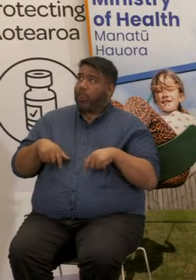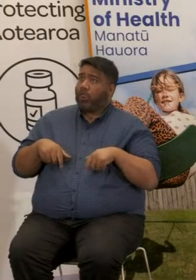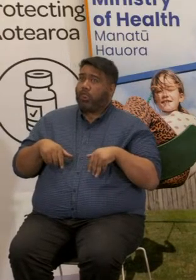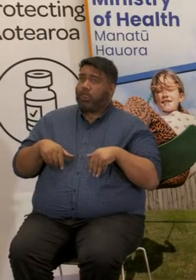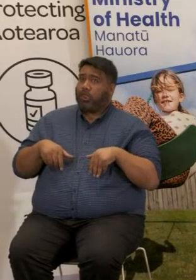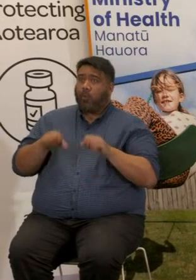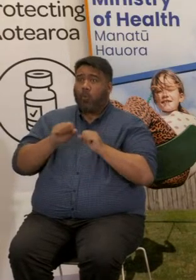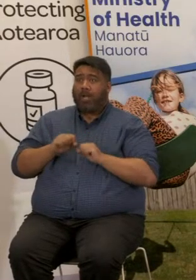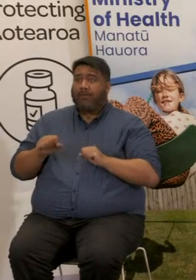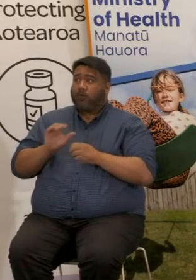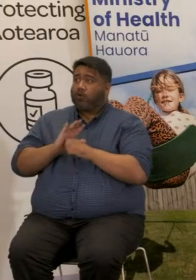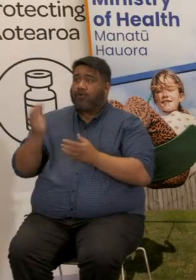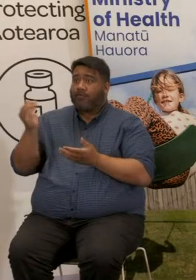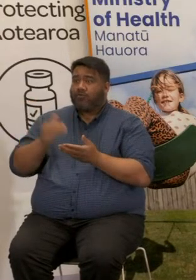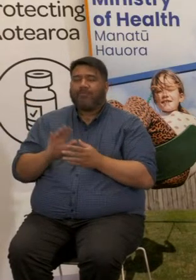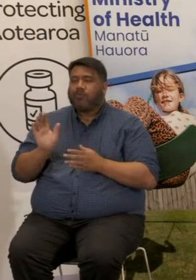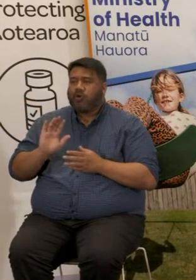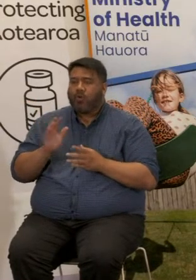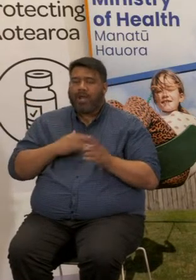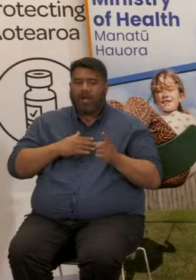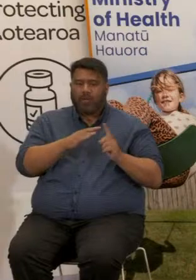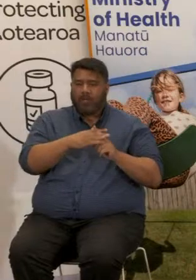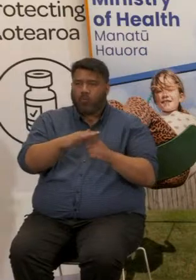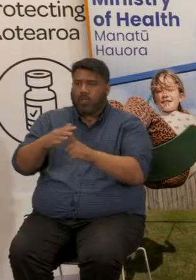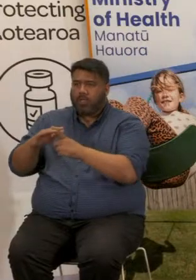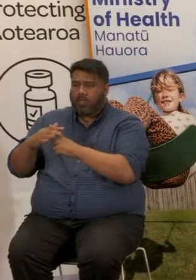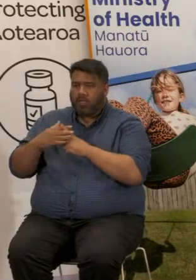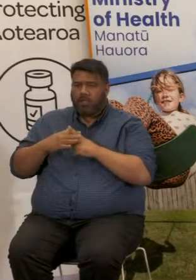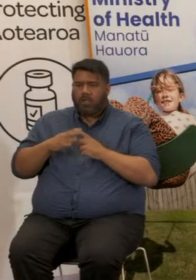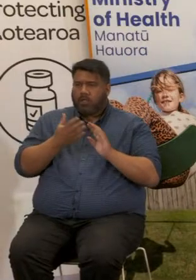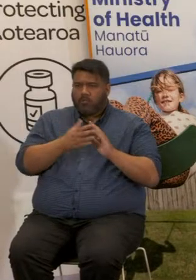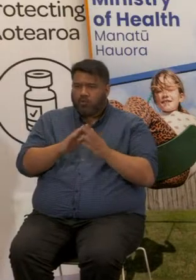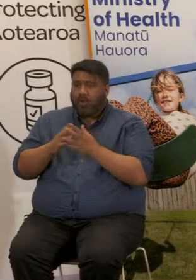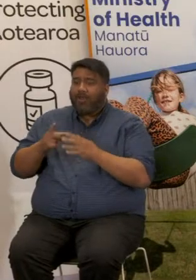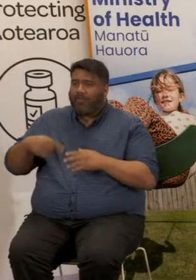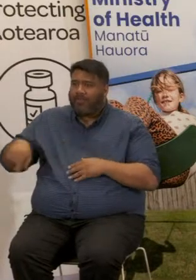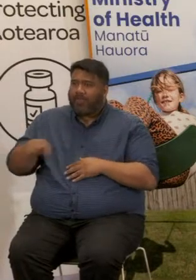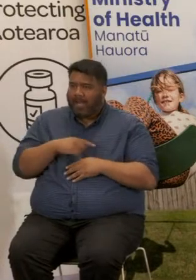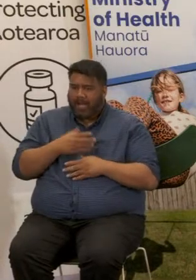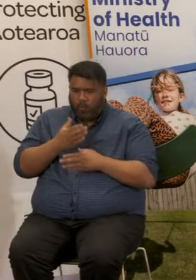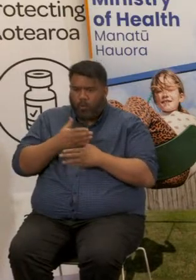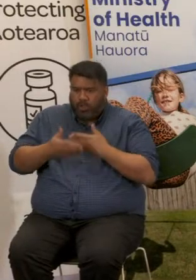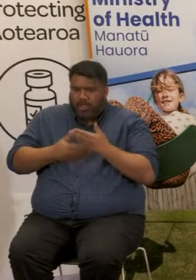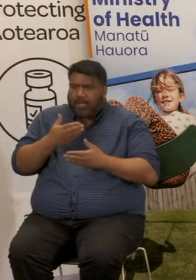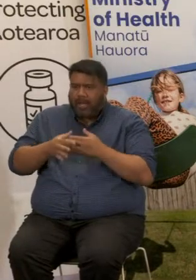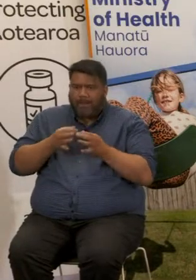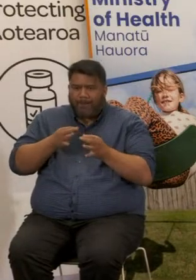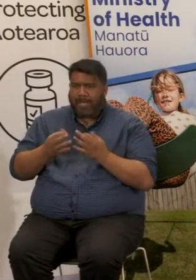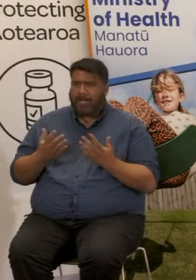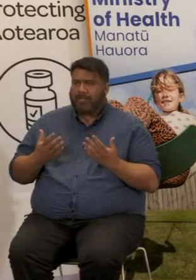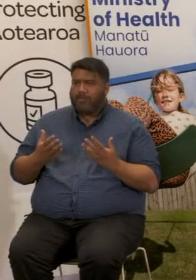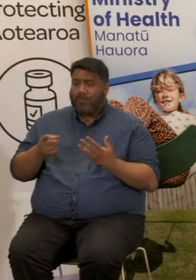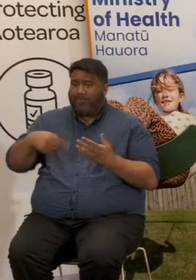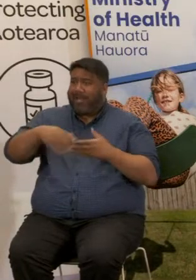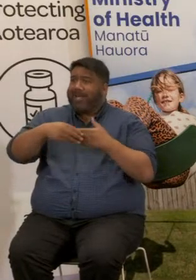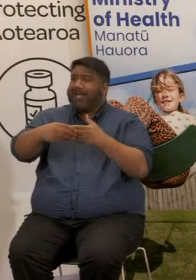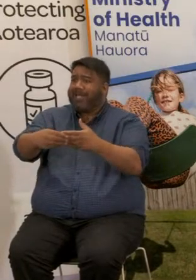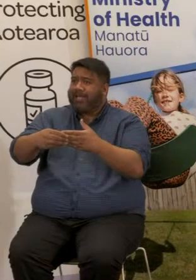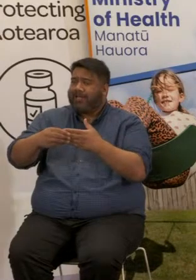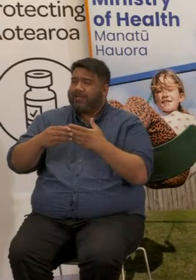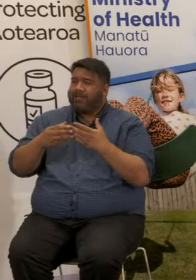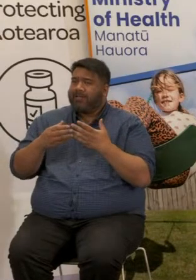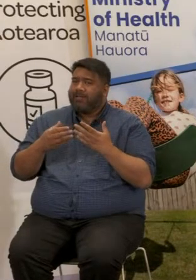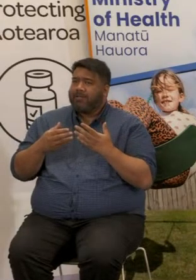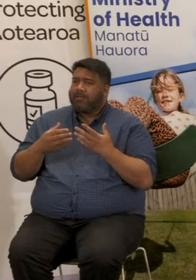to happen. The planning amongst iwi, the planning who are leading really the way in this front, the planning, the connection they're doing